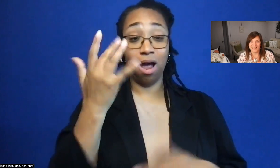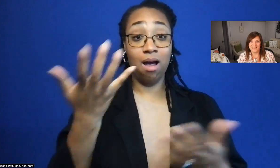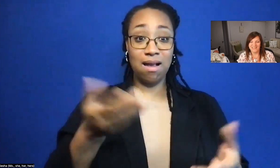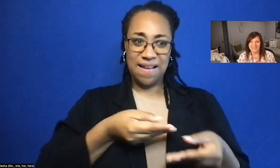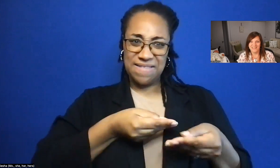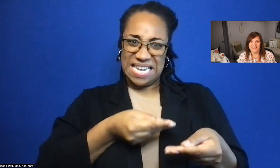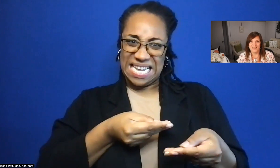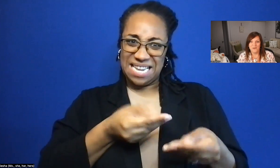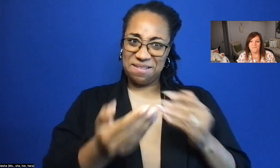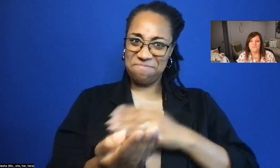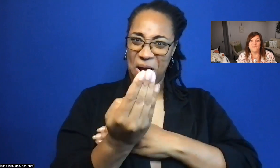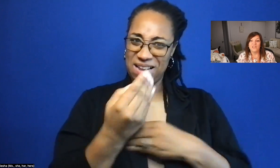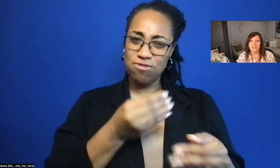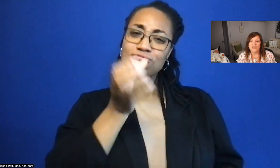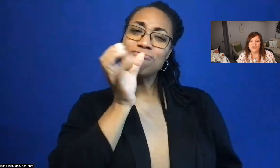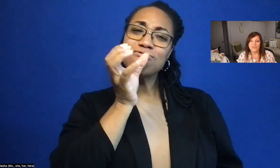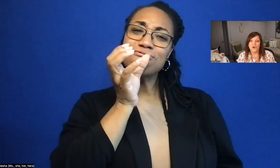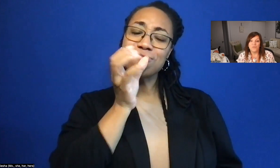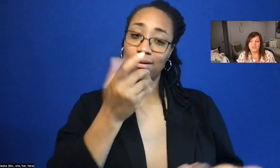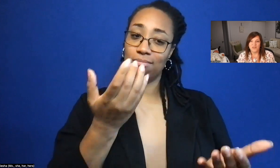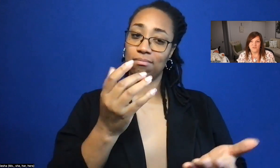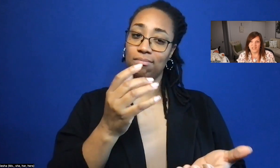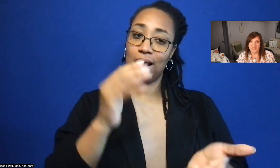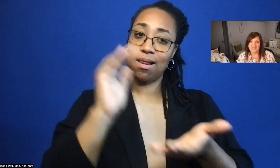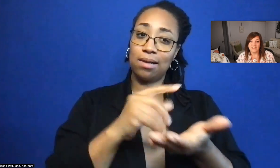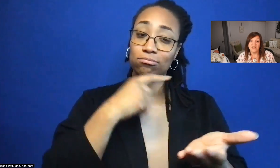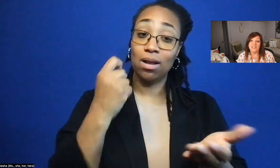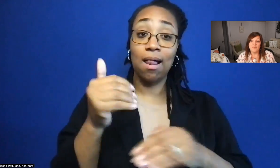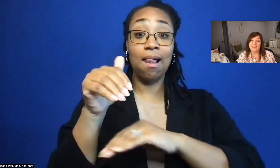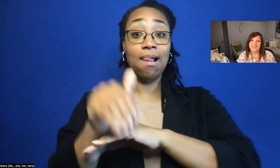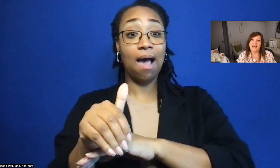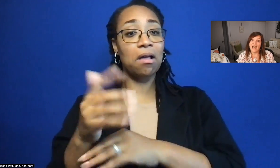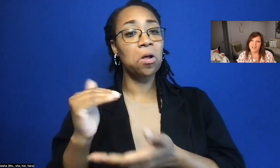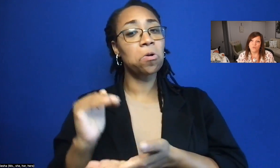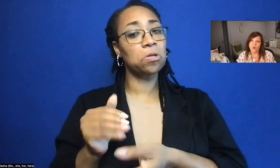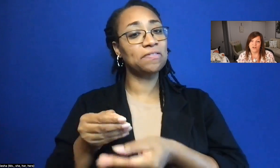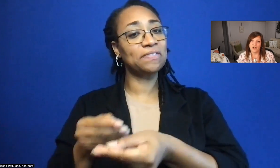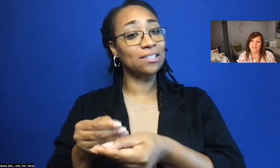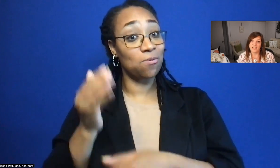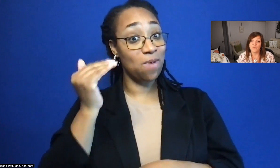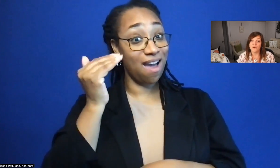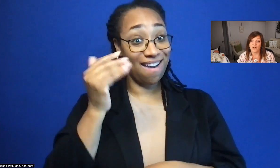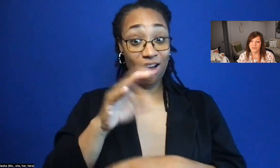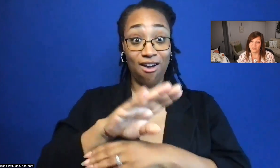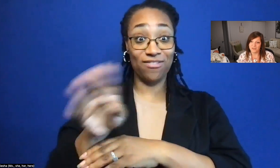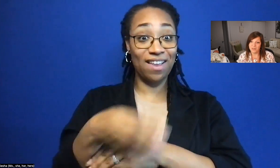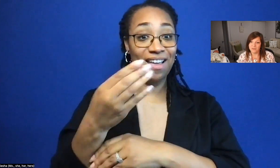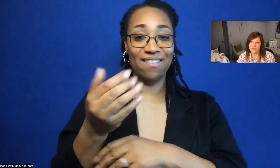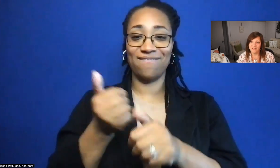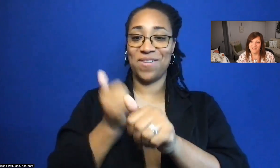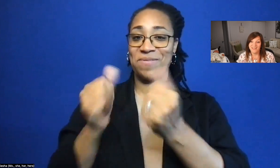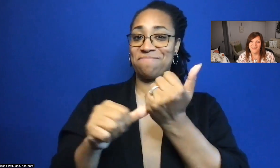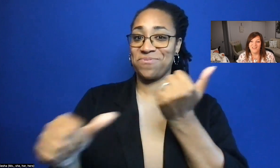overnight. The longer you go between feedings, typically the higher water content or volume in your